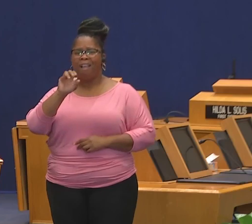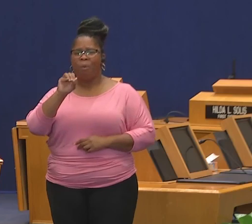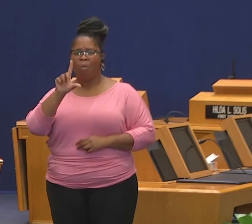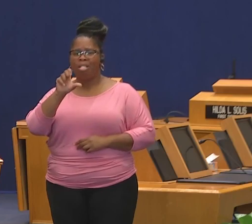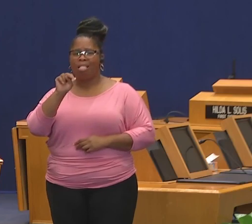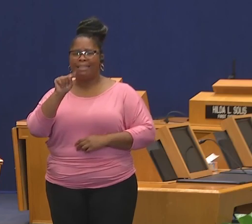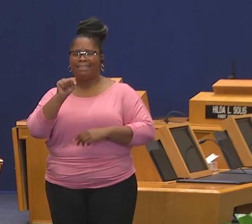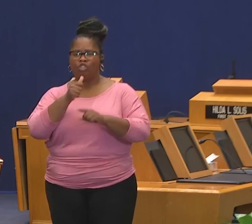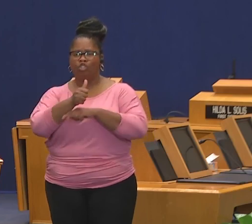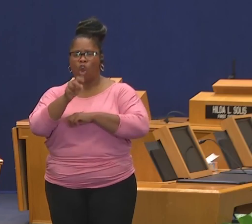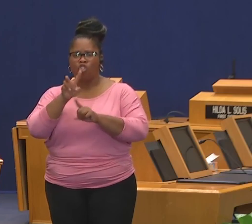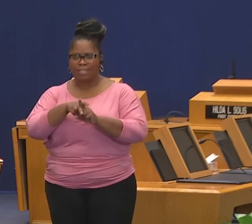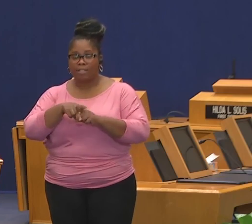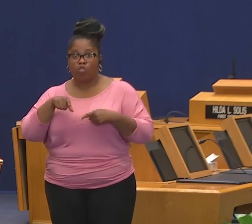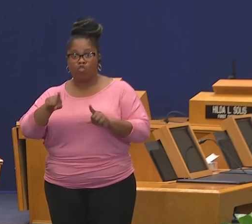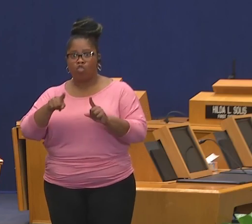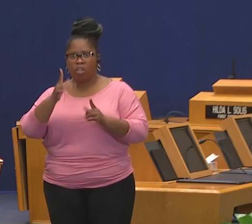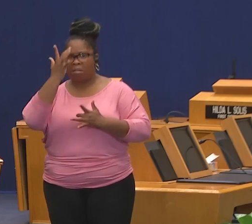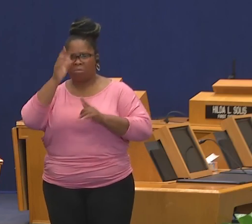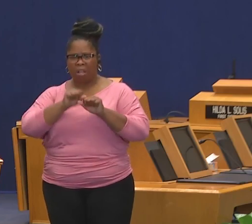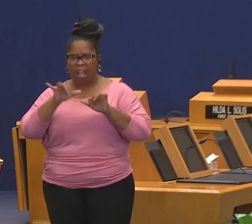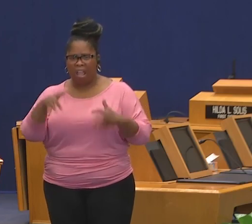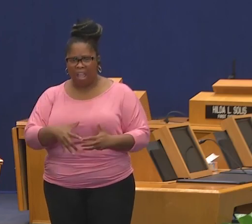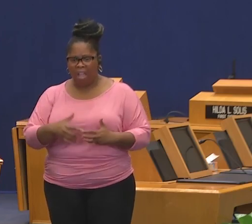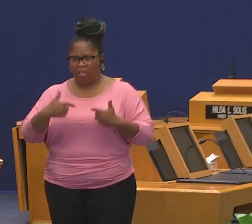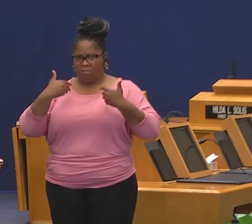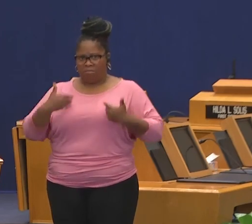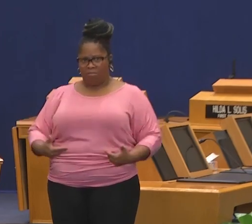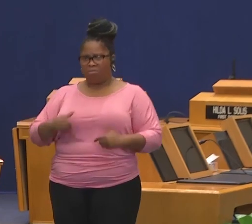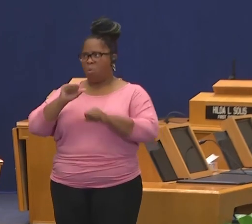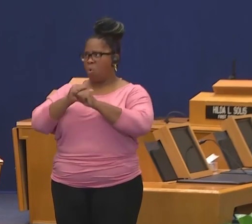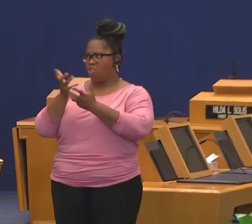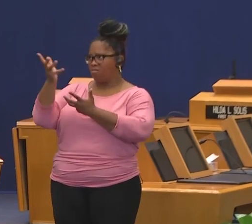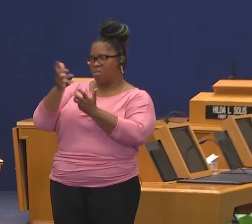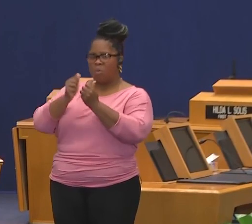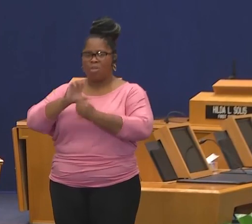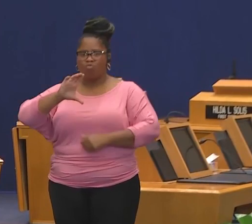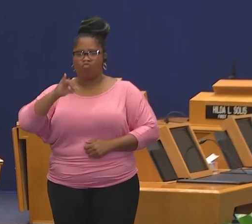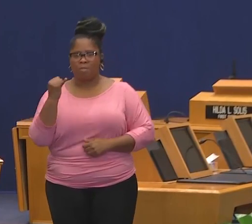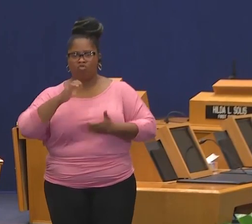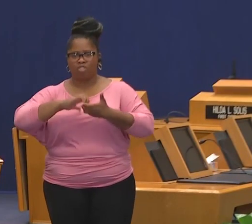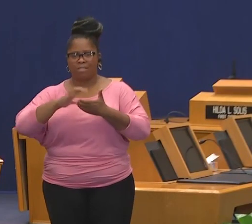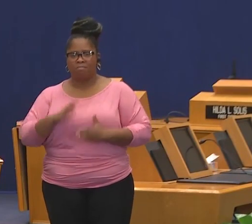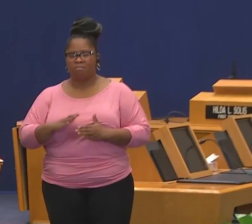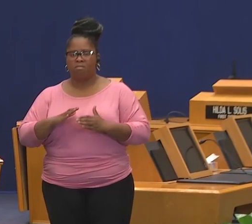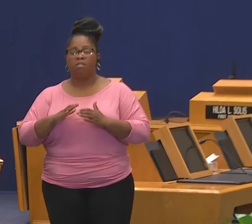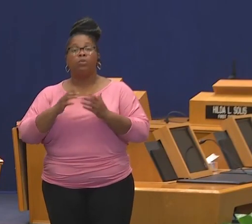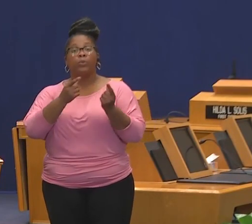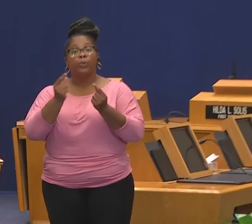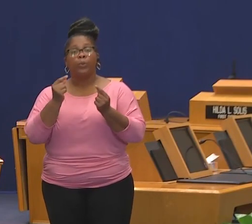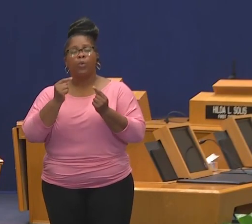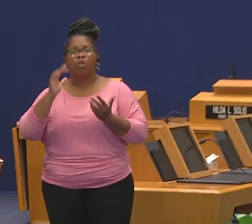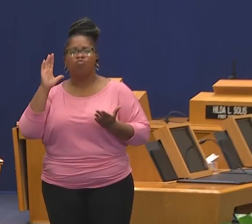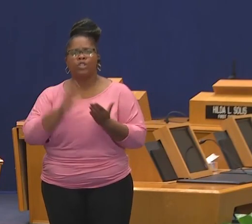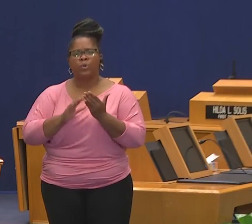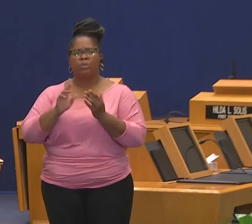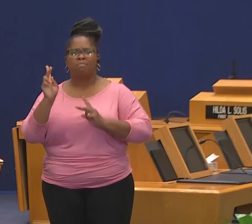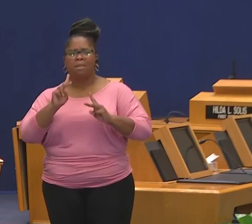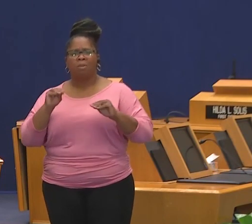office continues to work with our criminal justice partners to explore ways to reduce our footprint in courthouses and